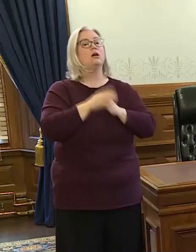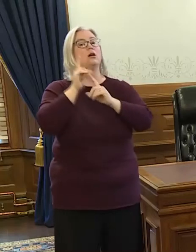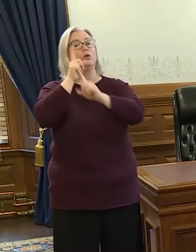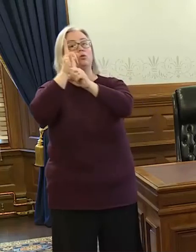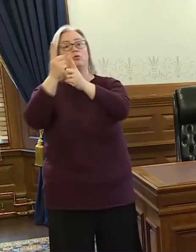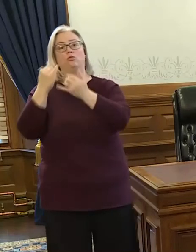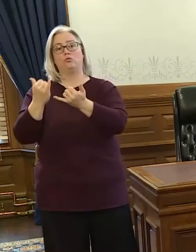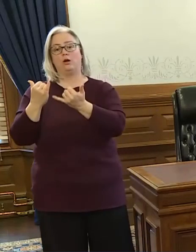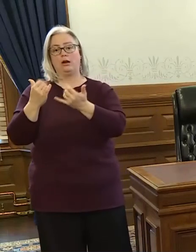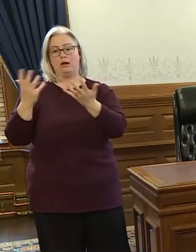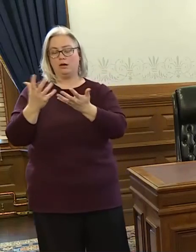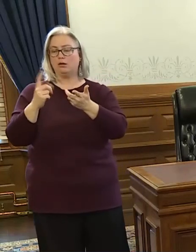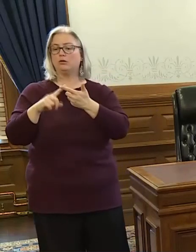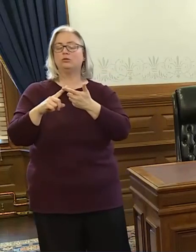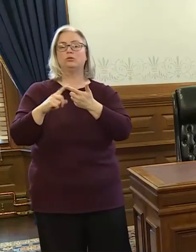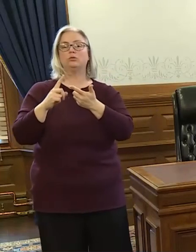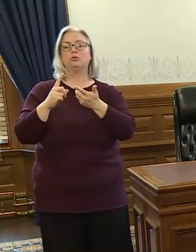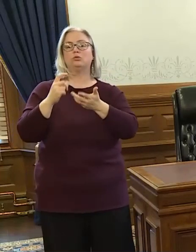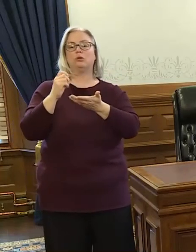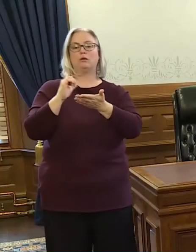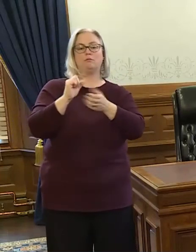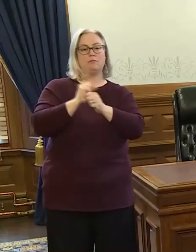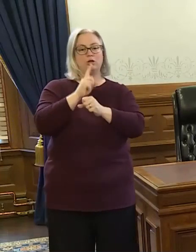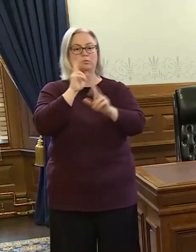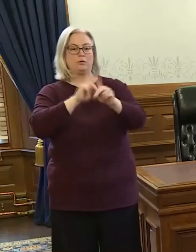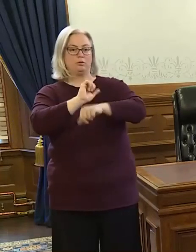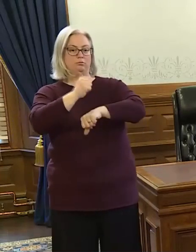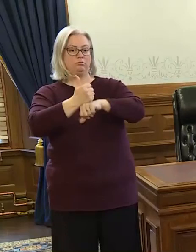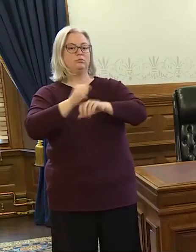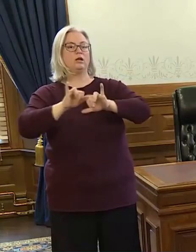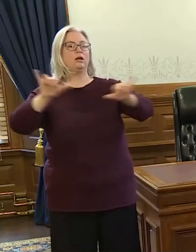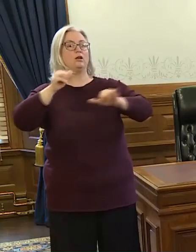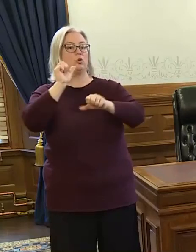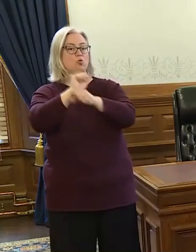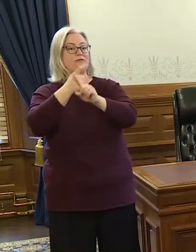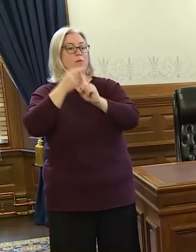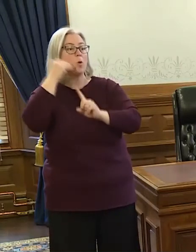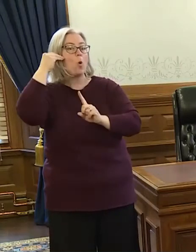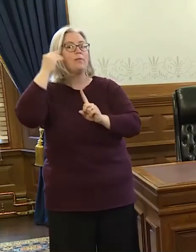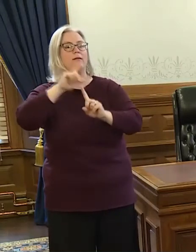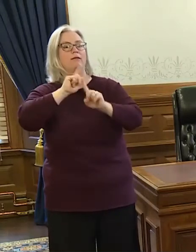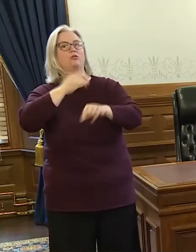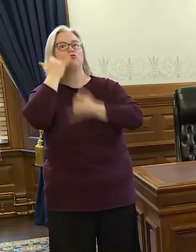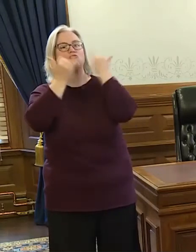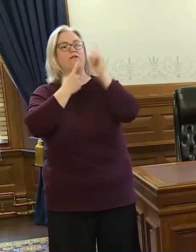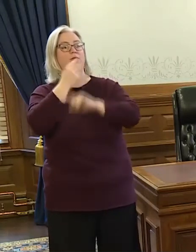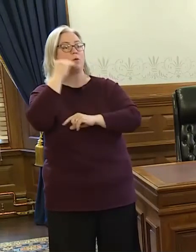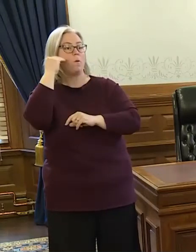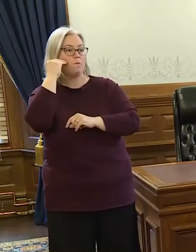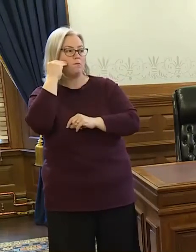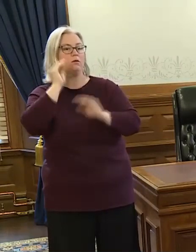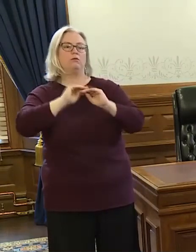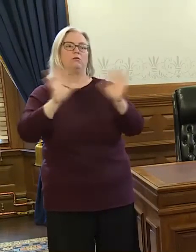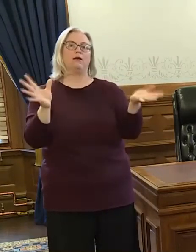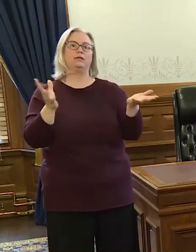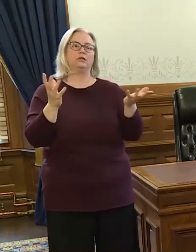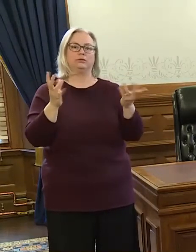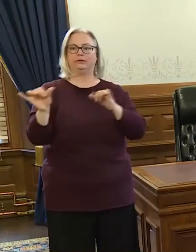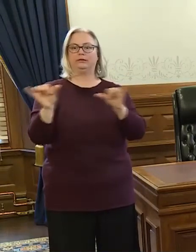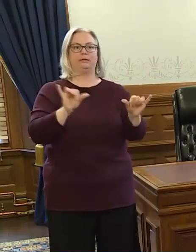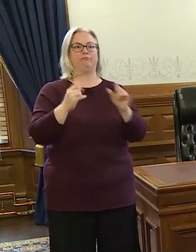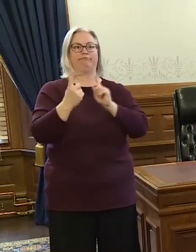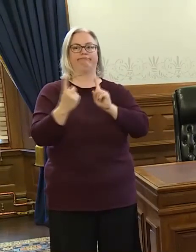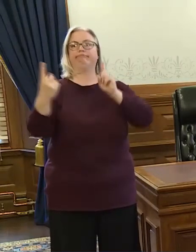on right now is getting people set up so that they can work from home. They can do these kinds of things from home because we obviously have the same